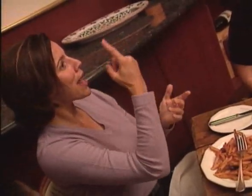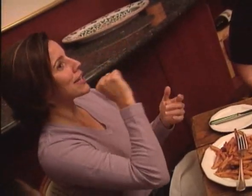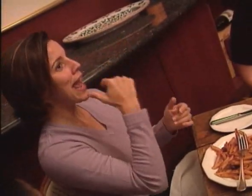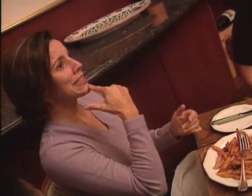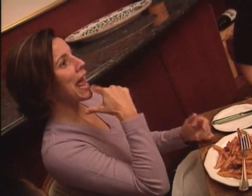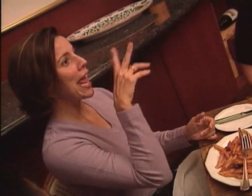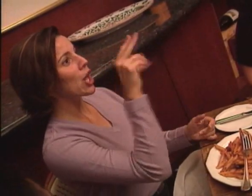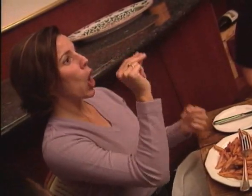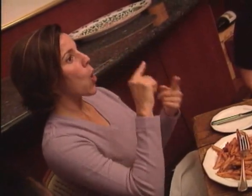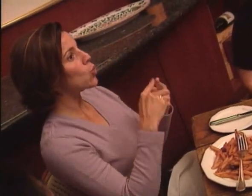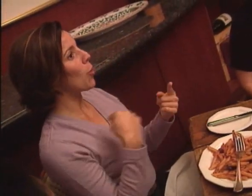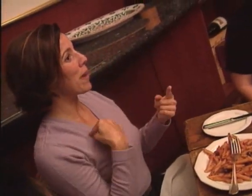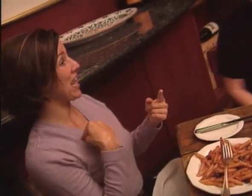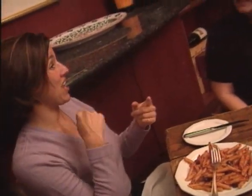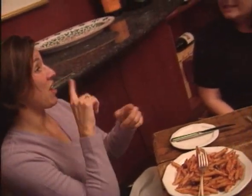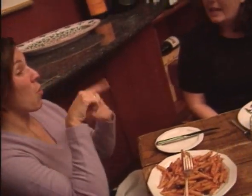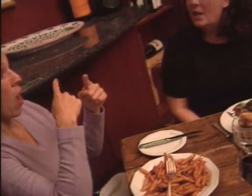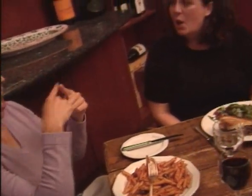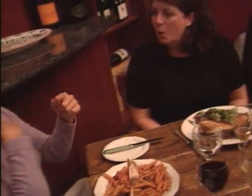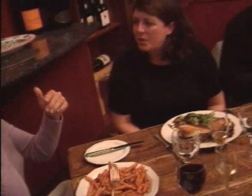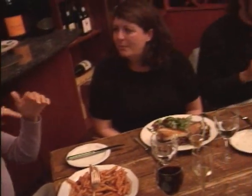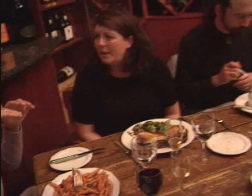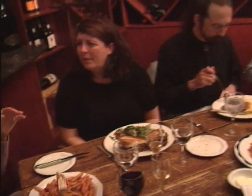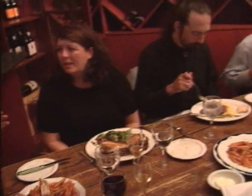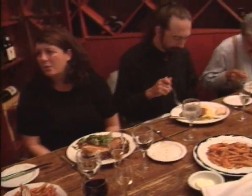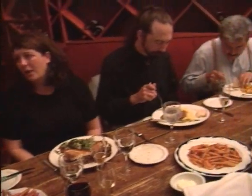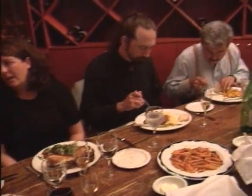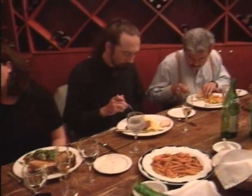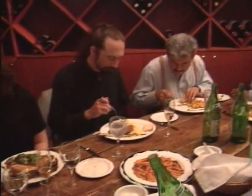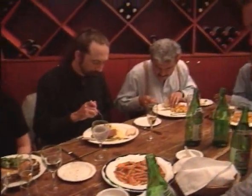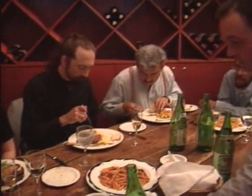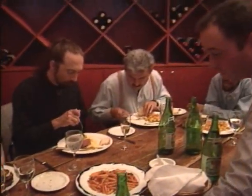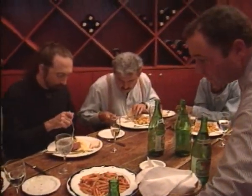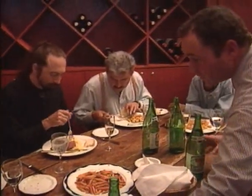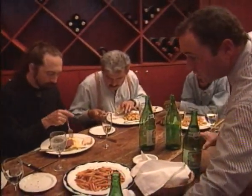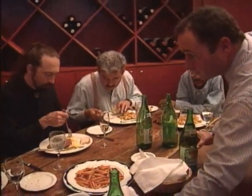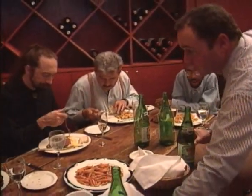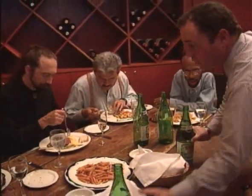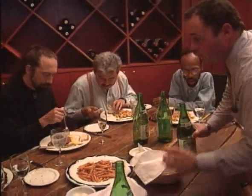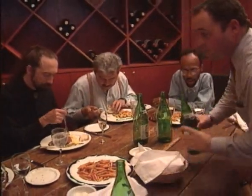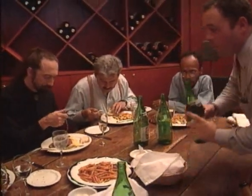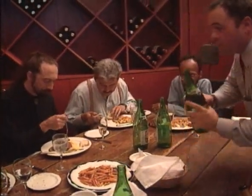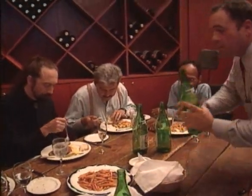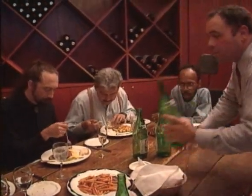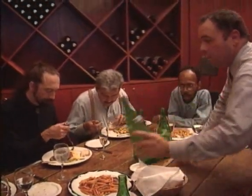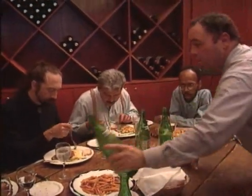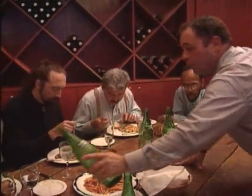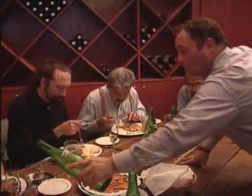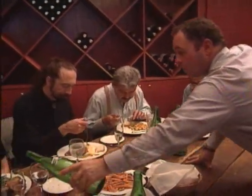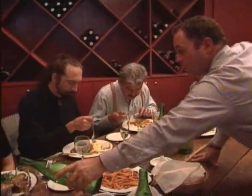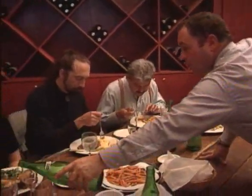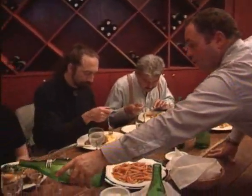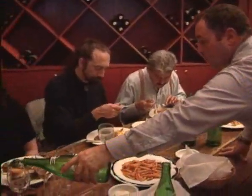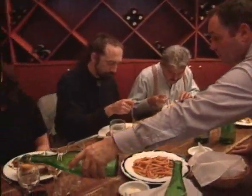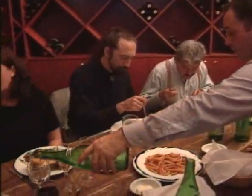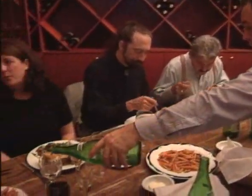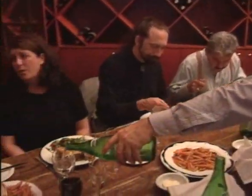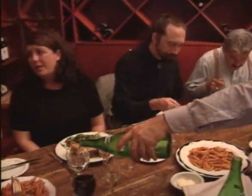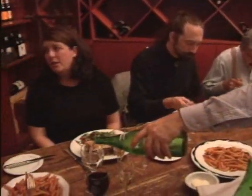something like, finally, somebody didn't say no to me. Because really, when I was in the ninth grade, really, I was 14